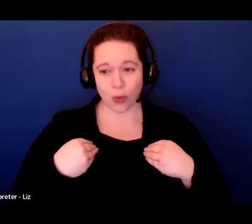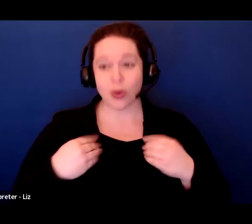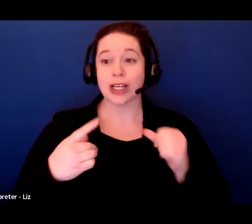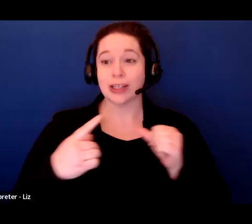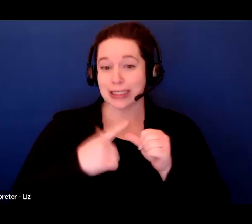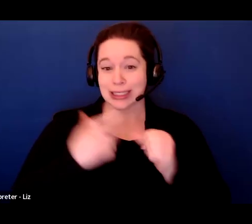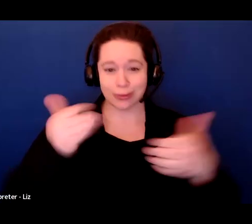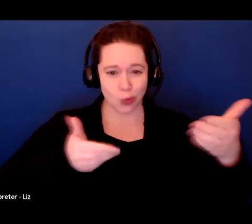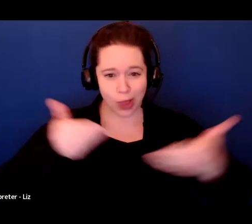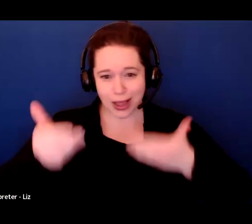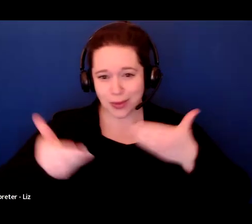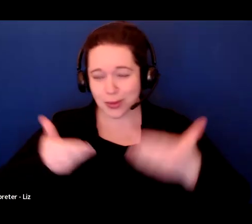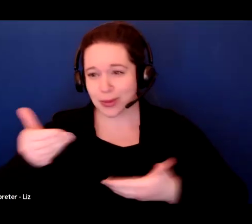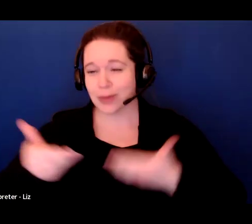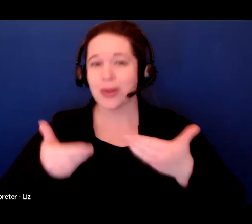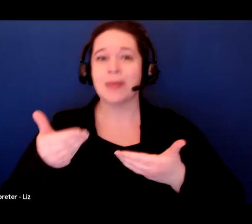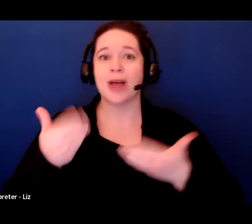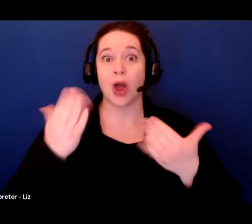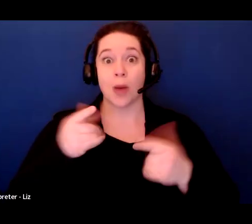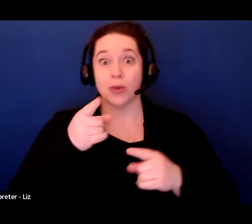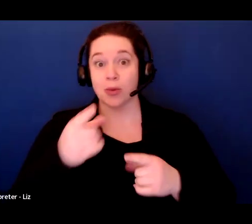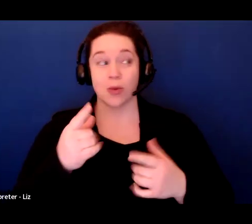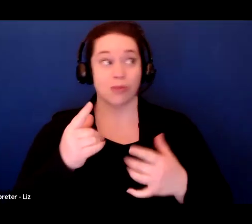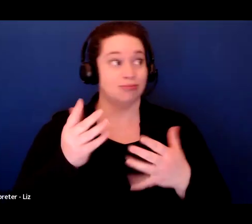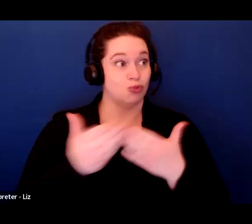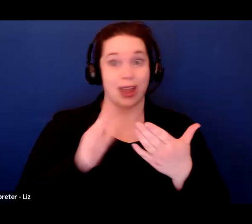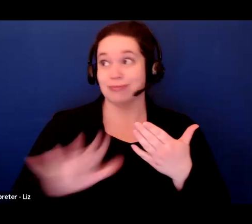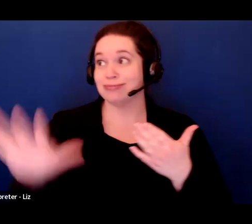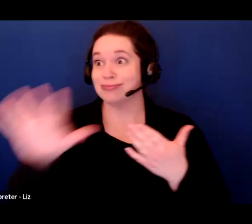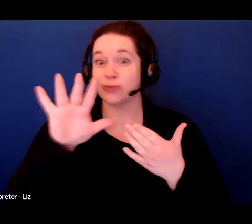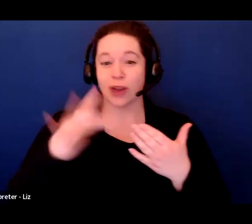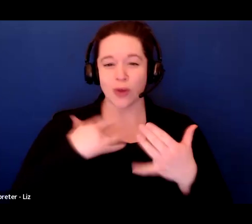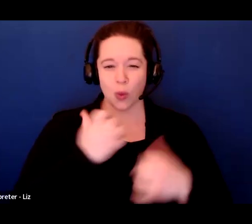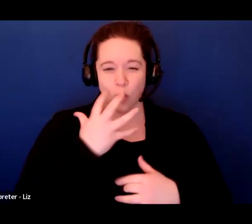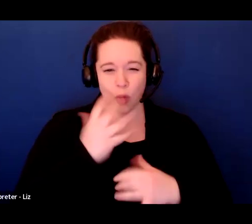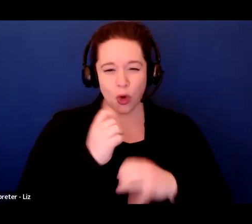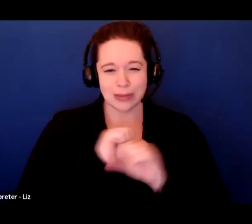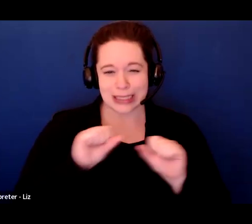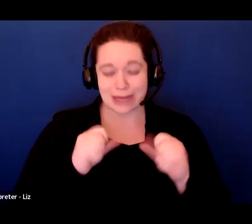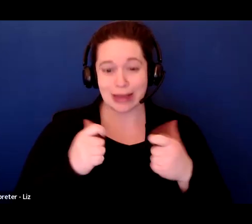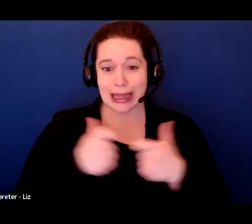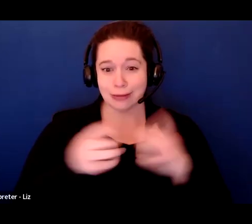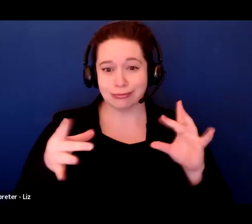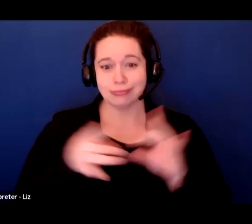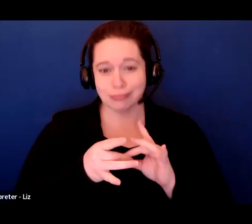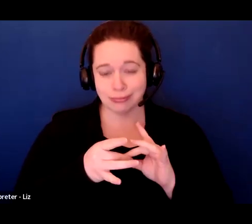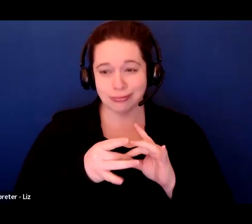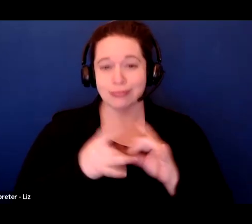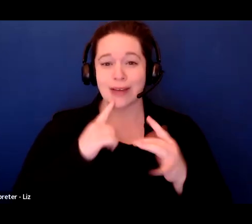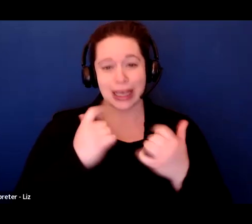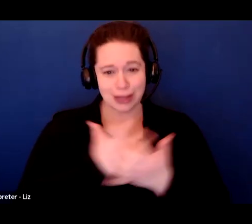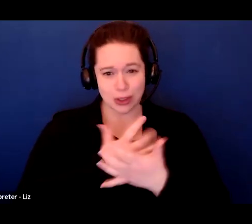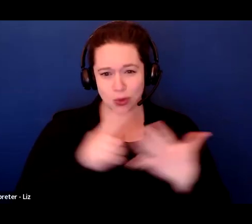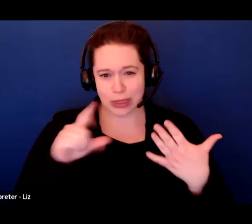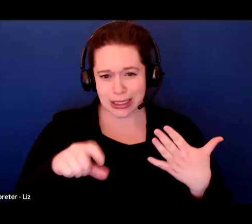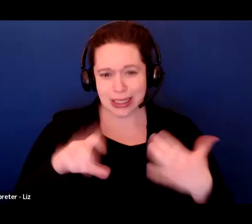say welcome, and I hope wherever you are that you're warm and you're safe, that you have electricity and you have all the things that you need. I